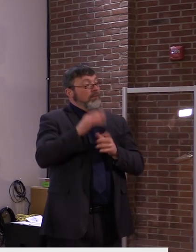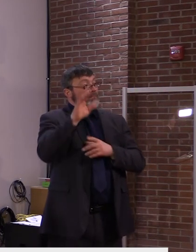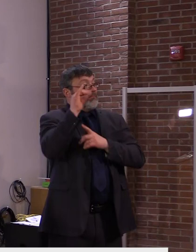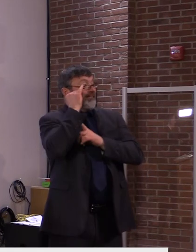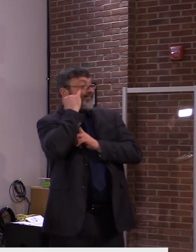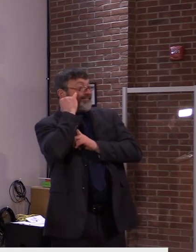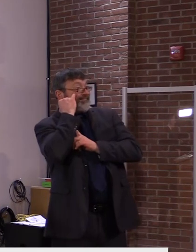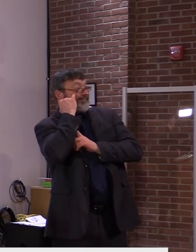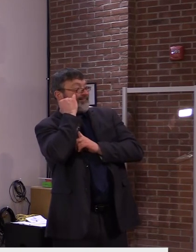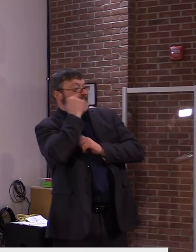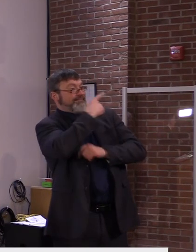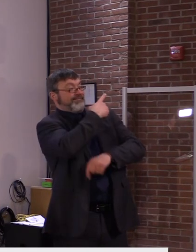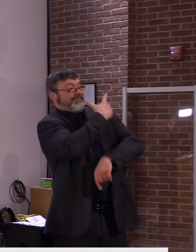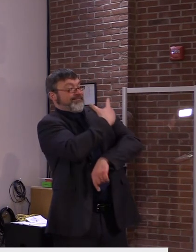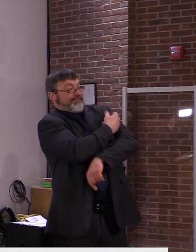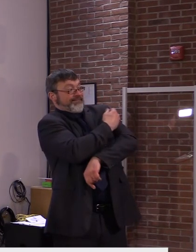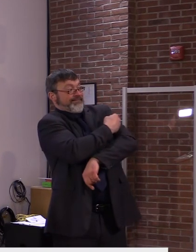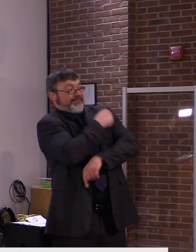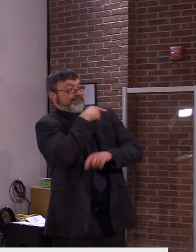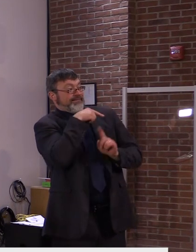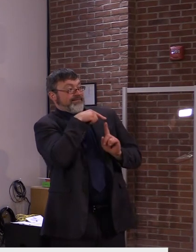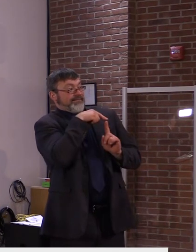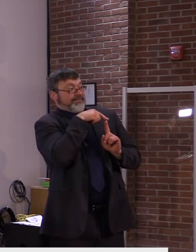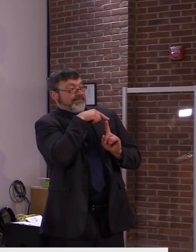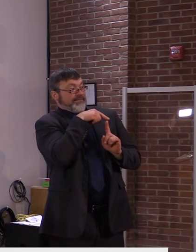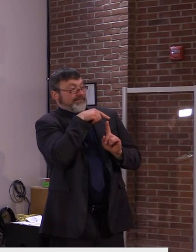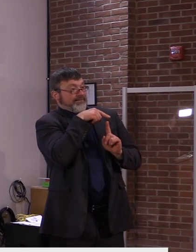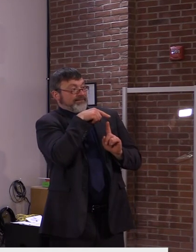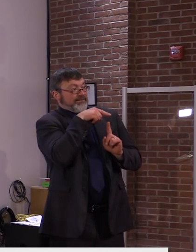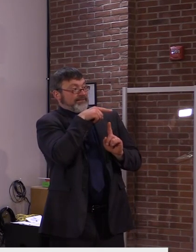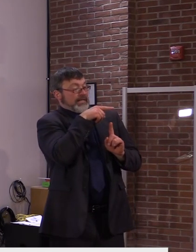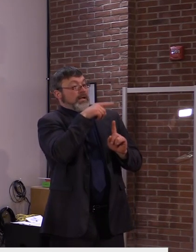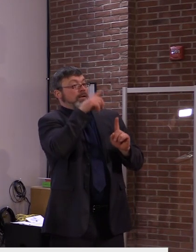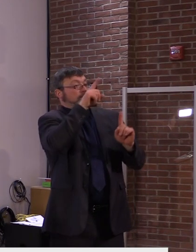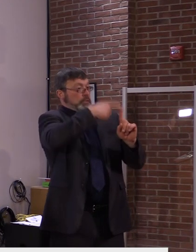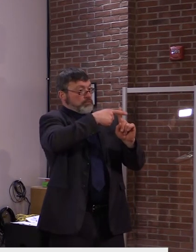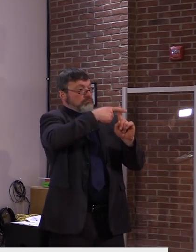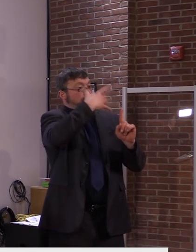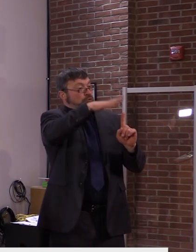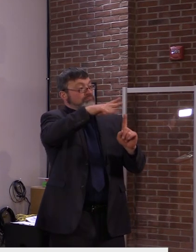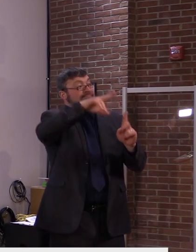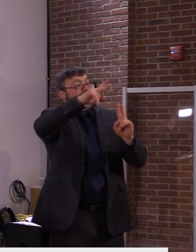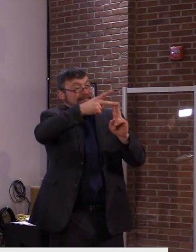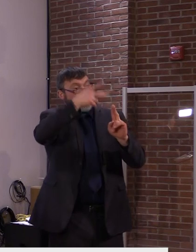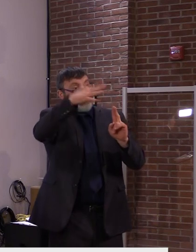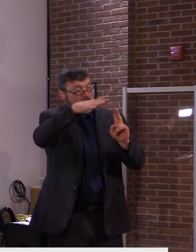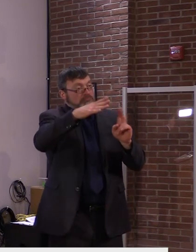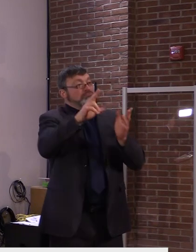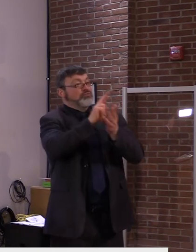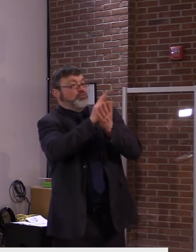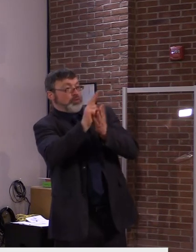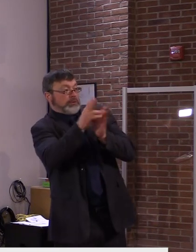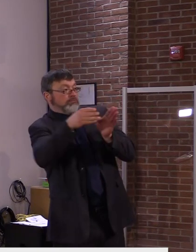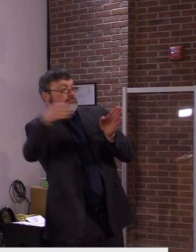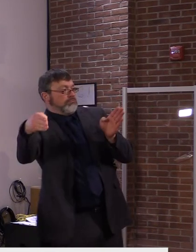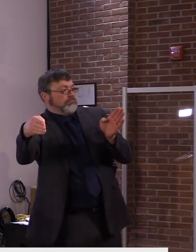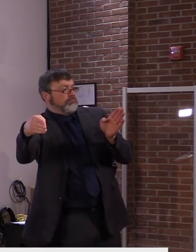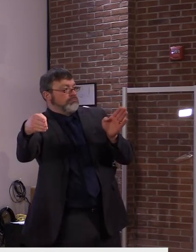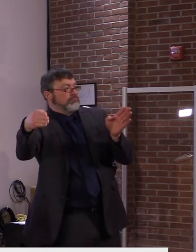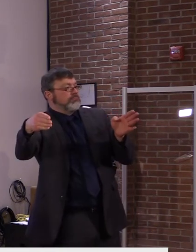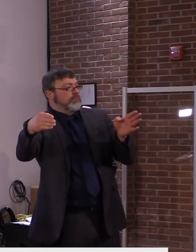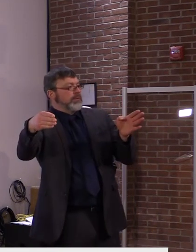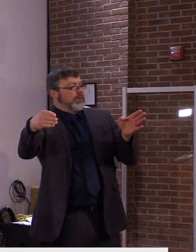than 3 months, what does this tell us about the efficacy of the vaccine after